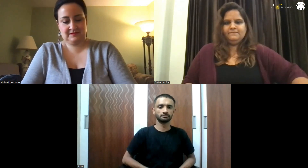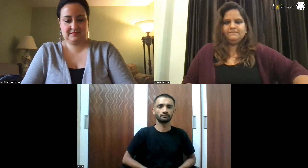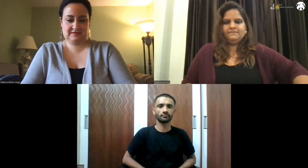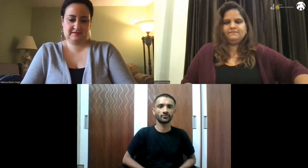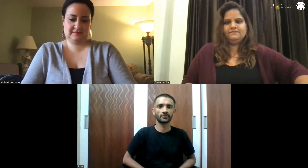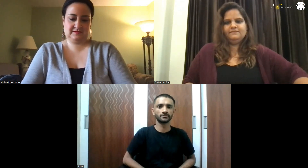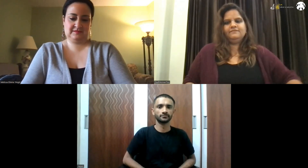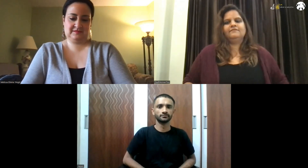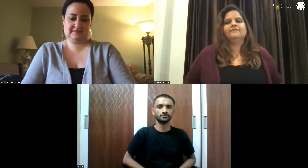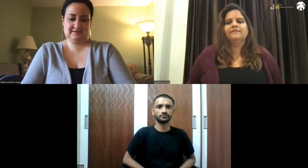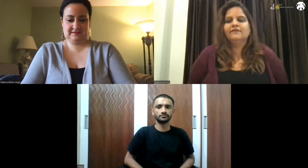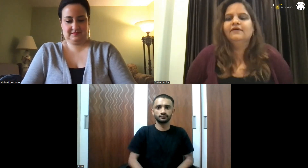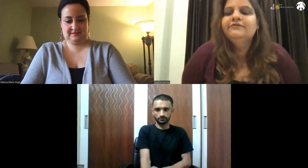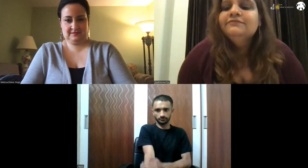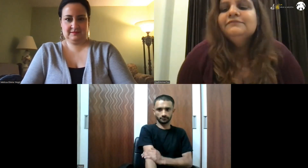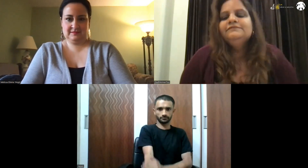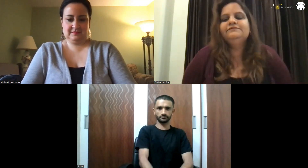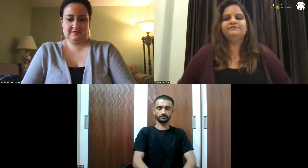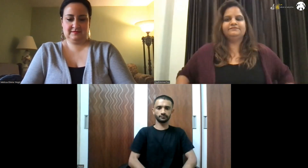I think we will give it just 2 more minutes.